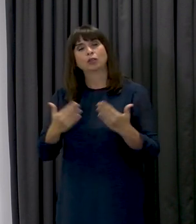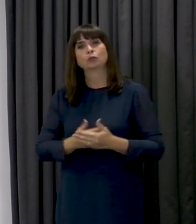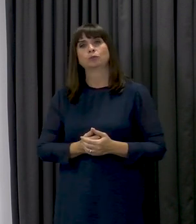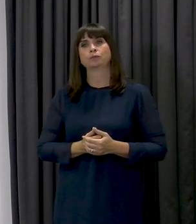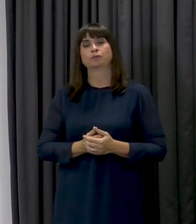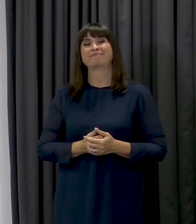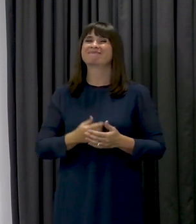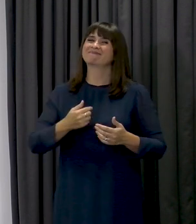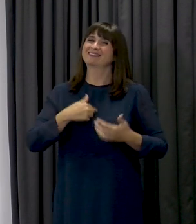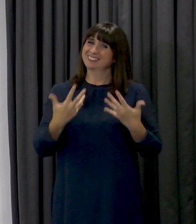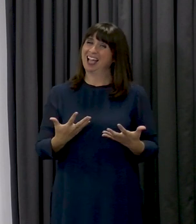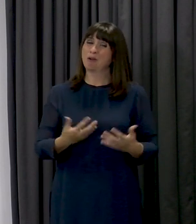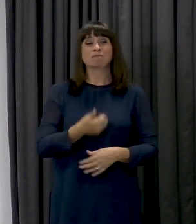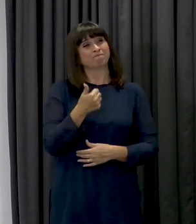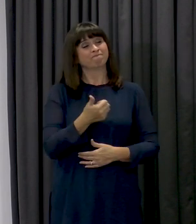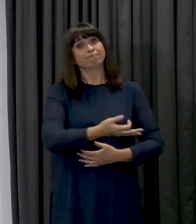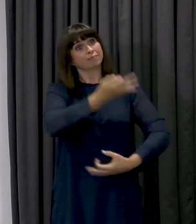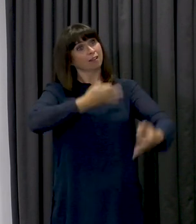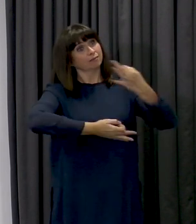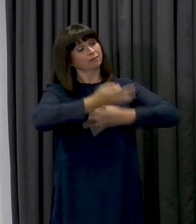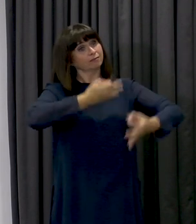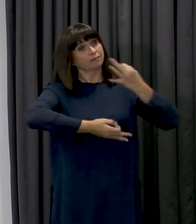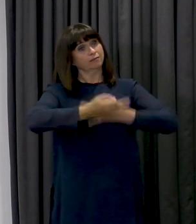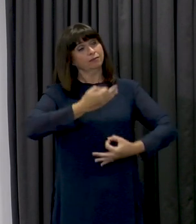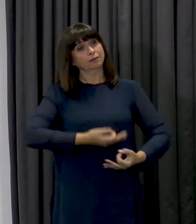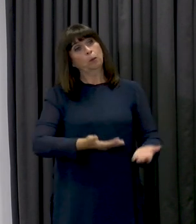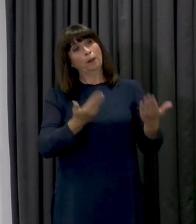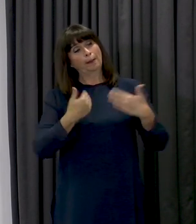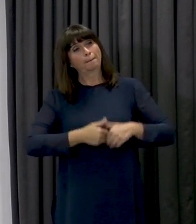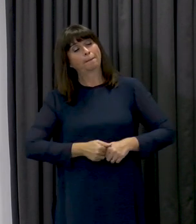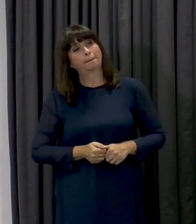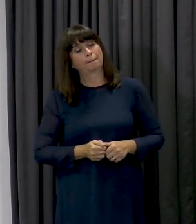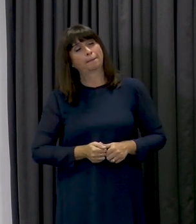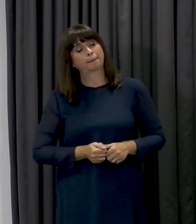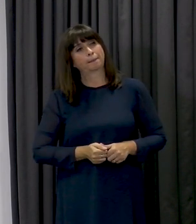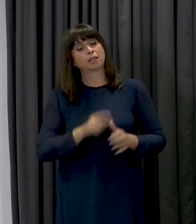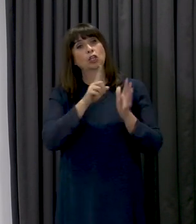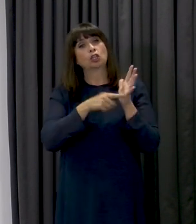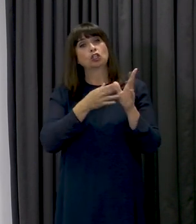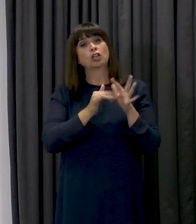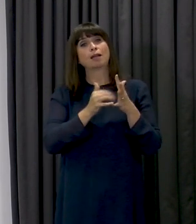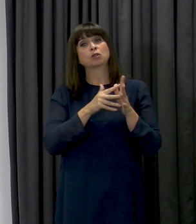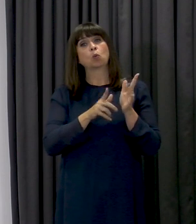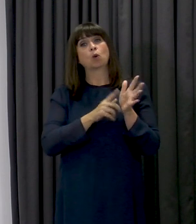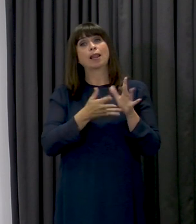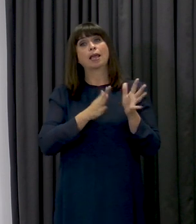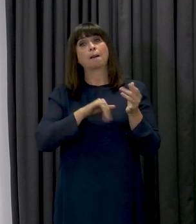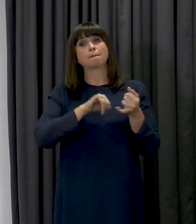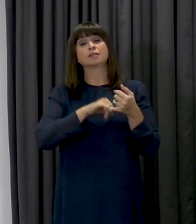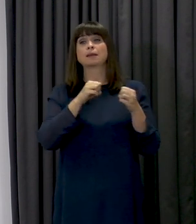Happy as ever to turn to some questions. And the first questions today come from James Williams of BBC Wales.